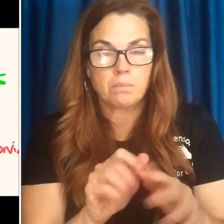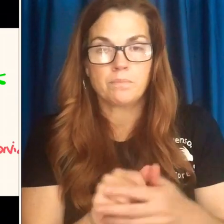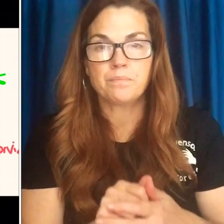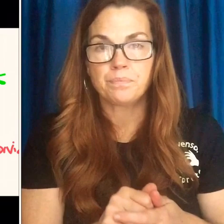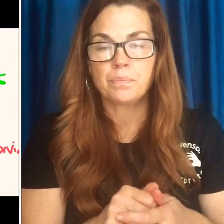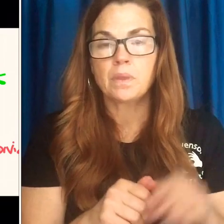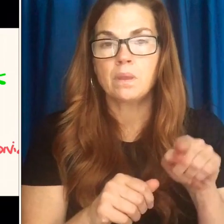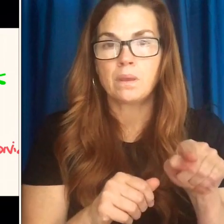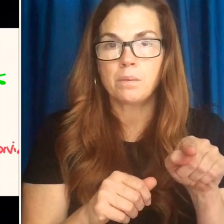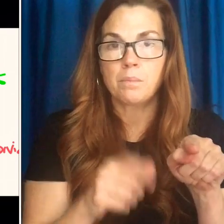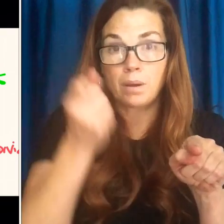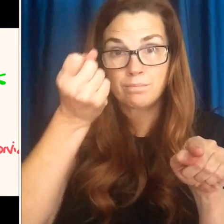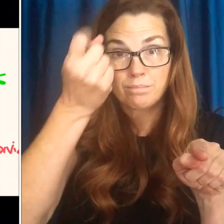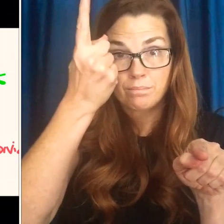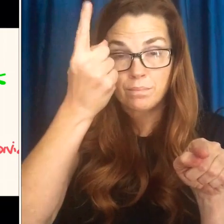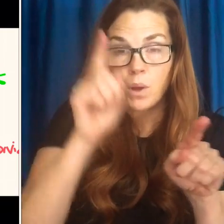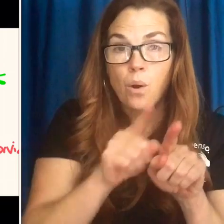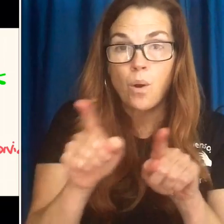forget it either.